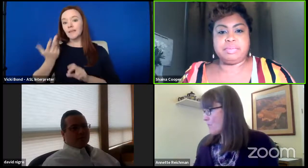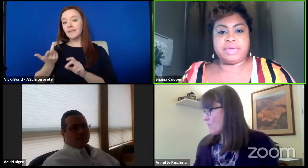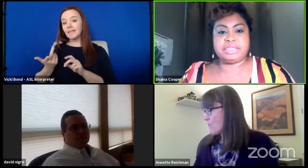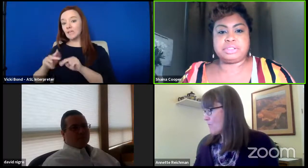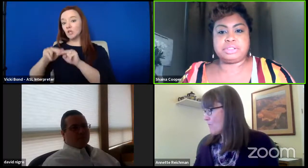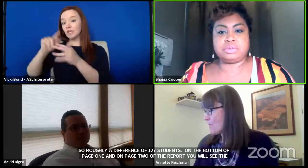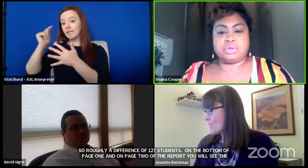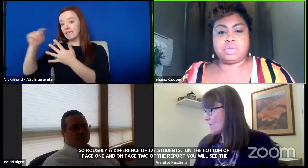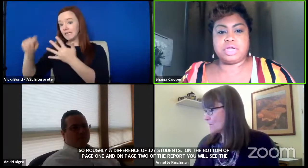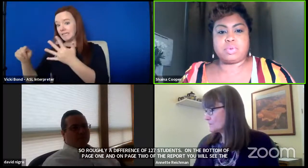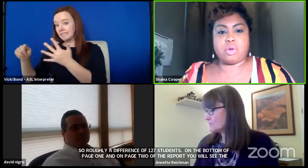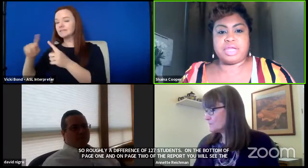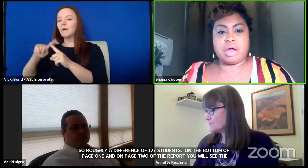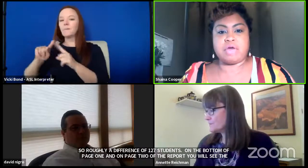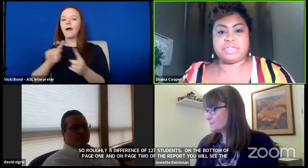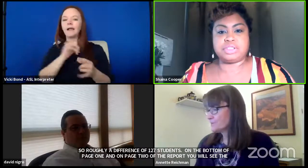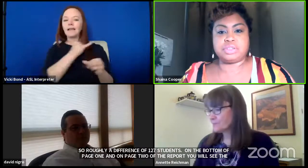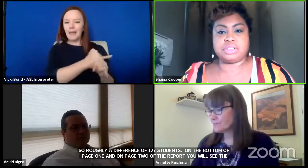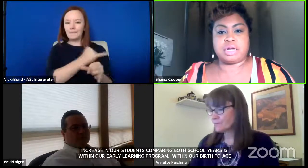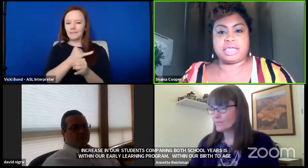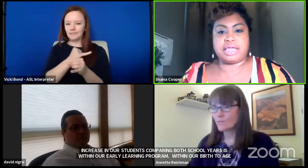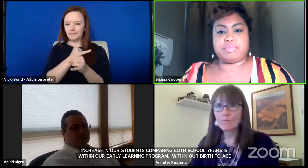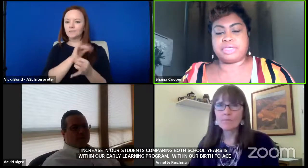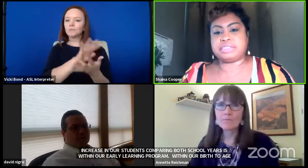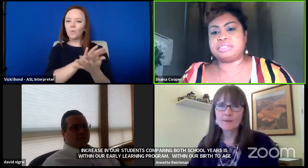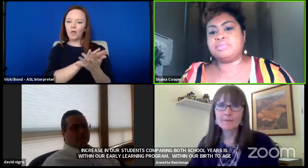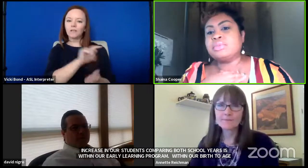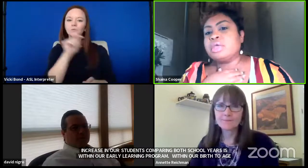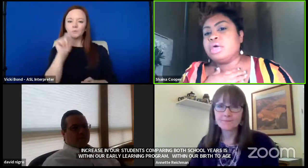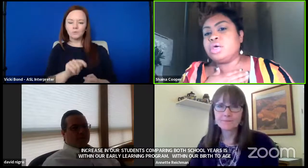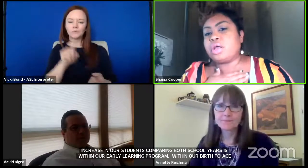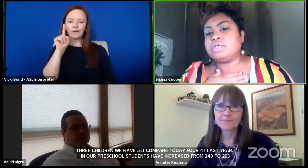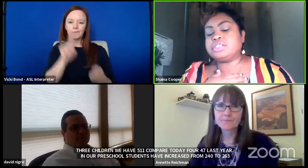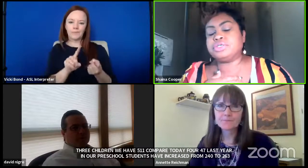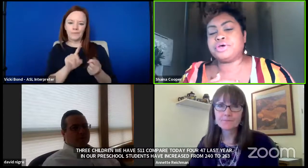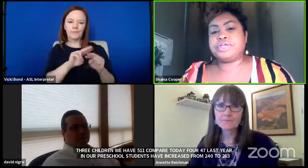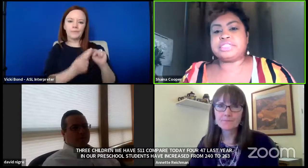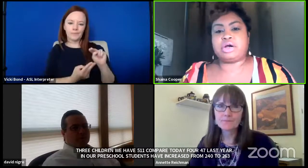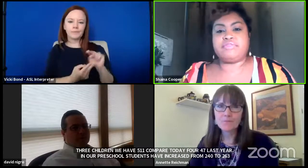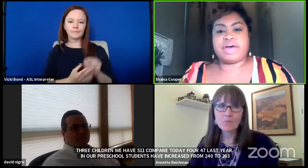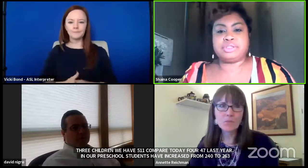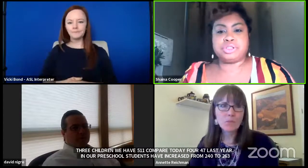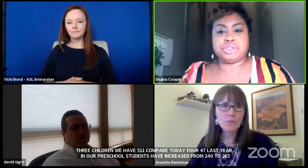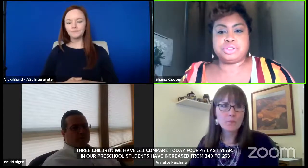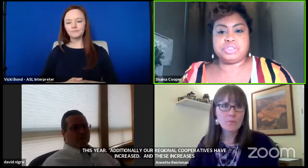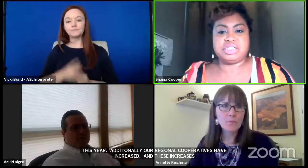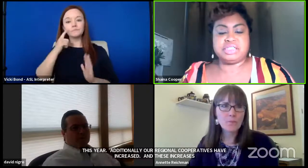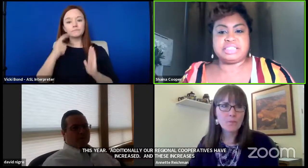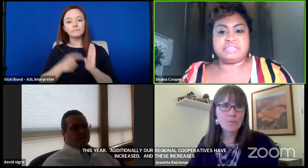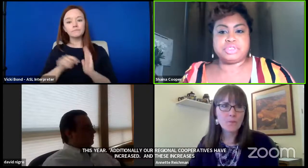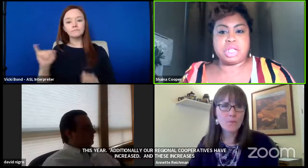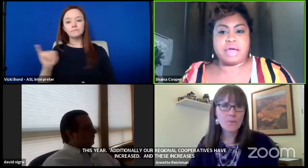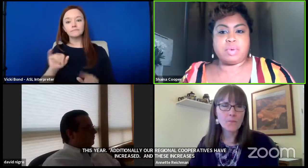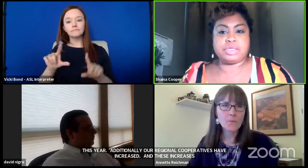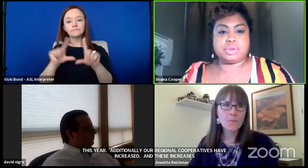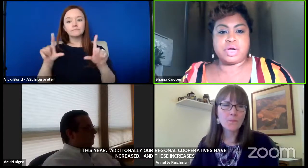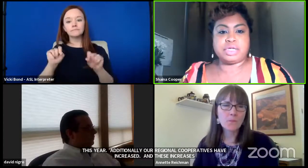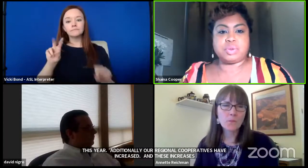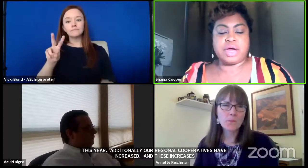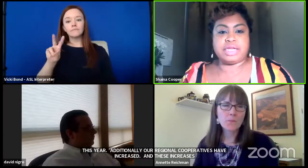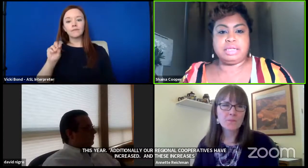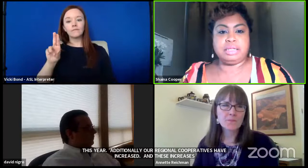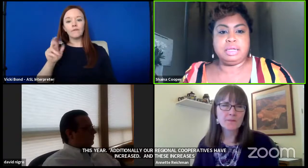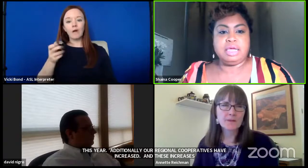in our site-based school enrollment on the Tucson campus. You'll also notice that our vouchered students as of July